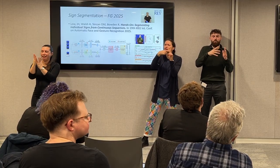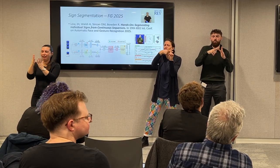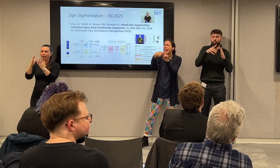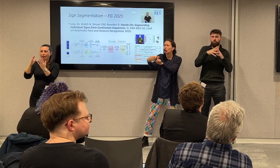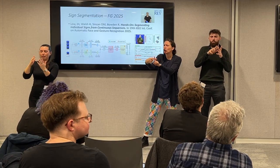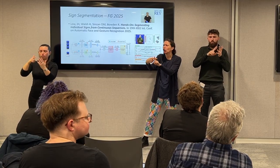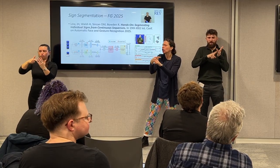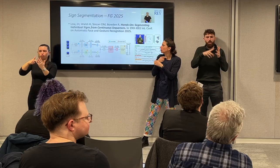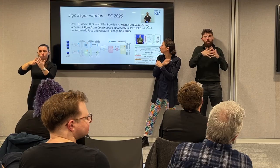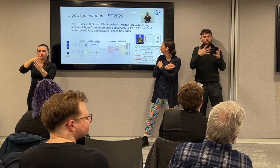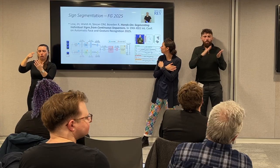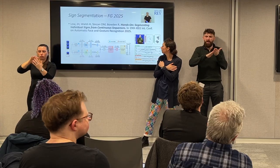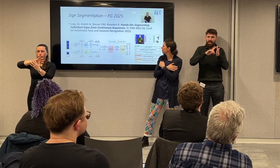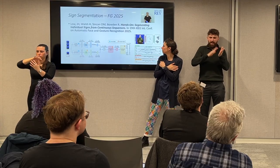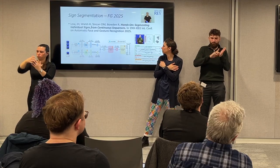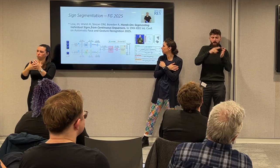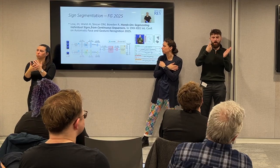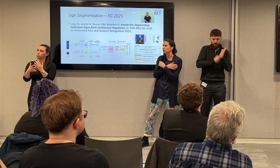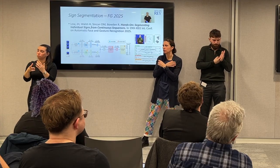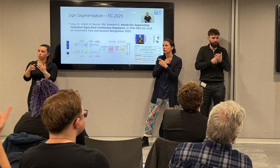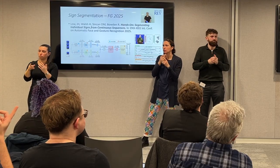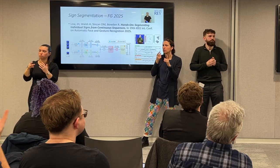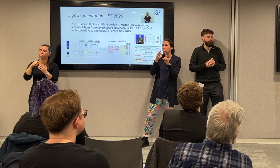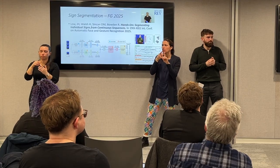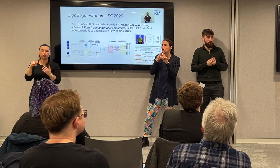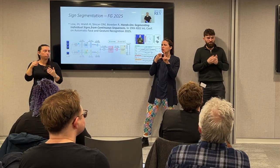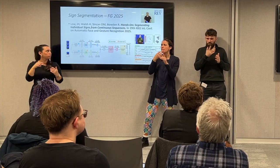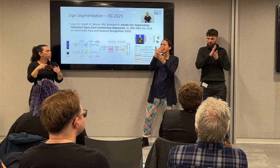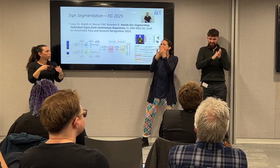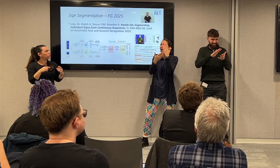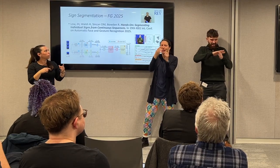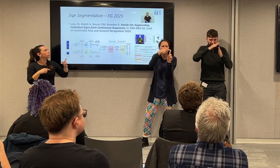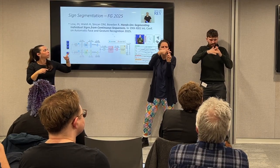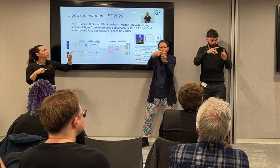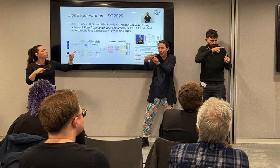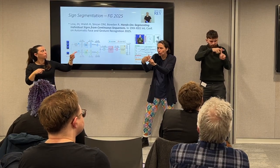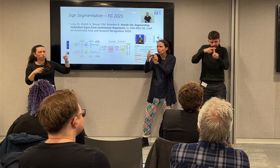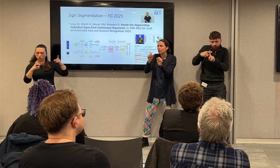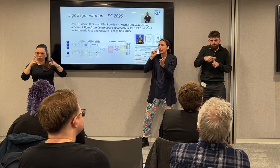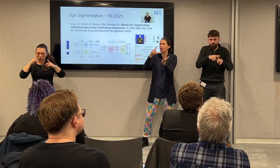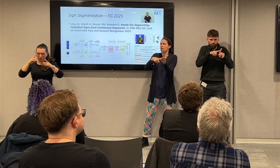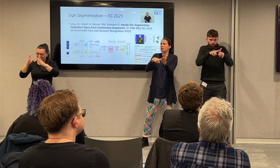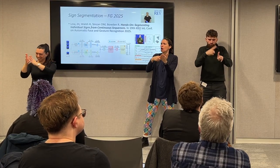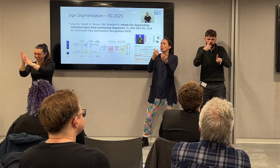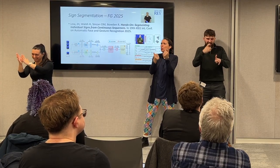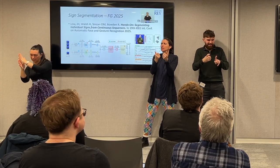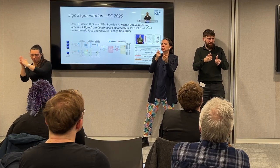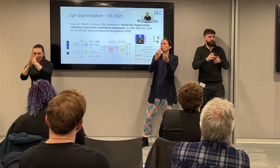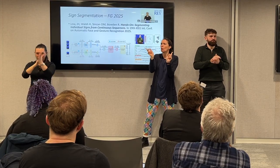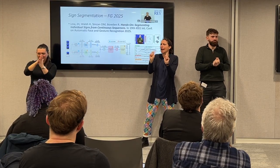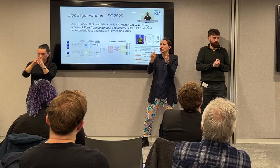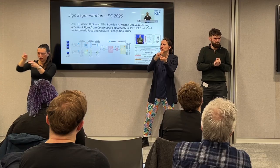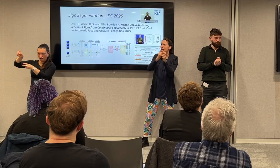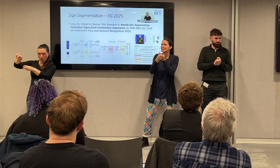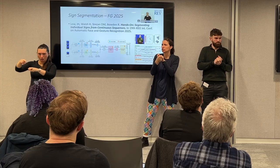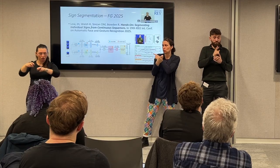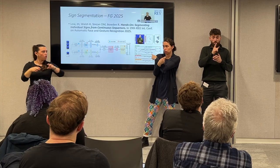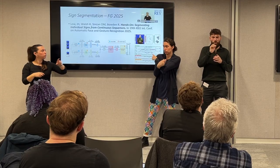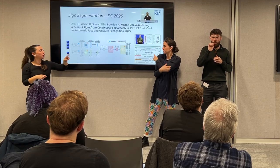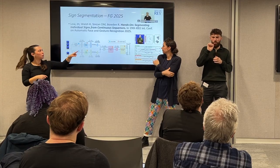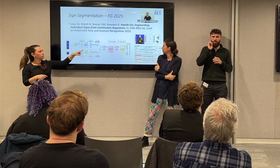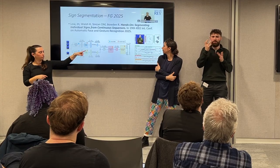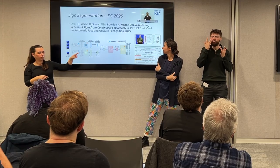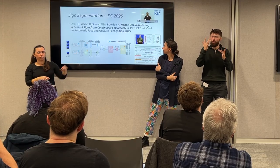hands. And then from that, we can basically work out where the transitions in the sign are. So I'll just show the video quickly.